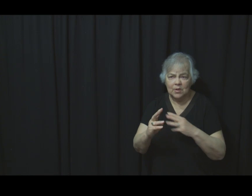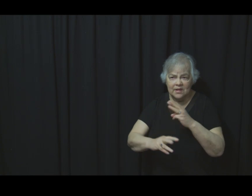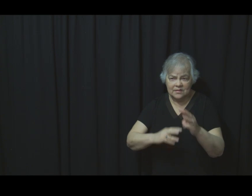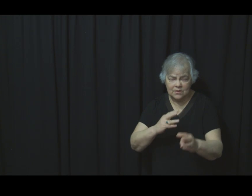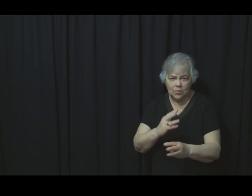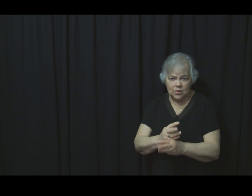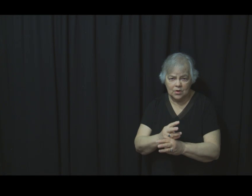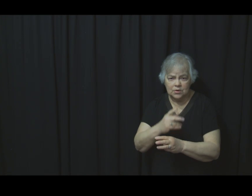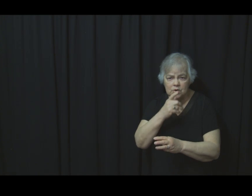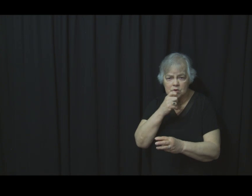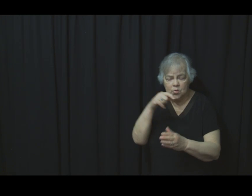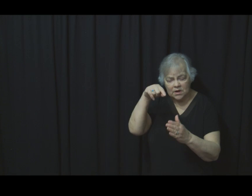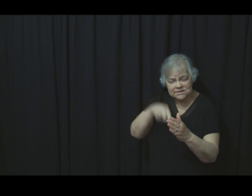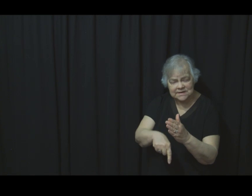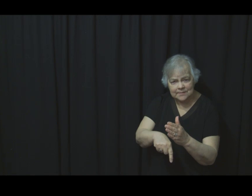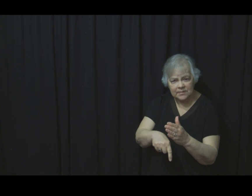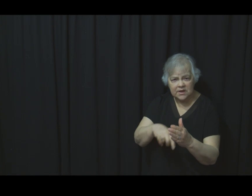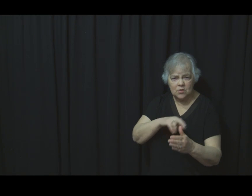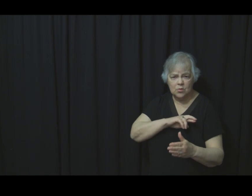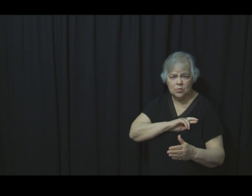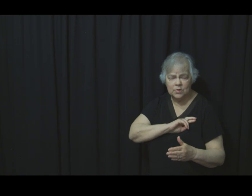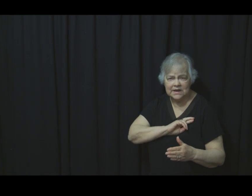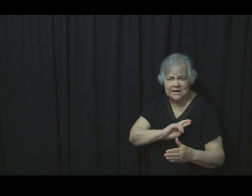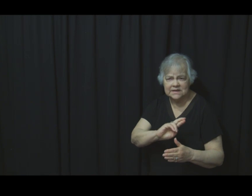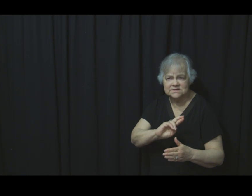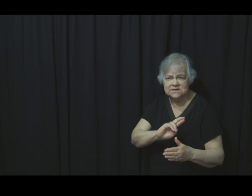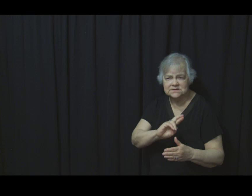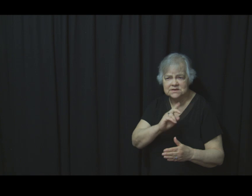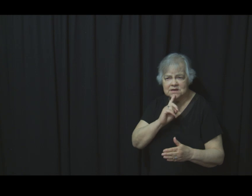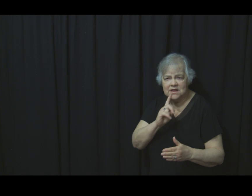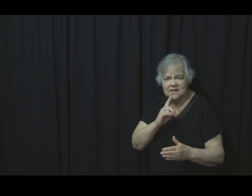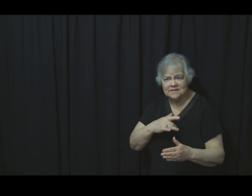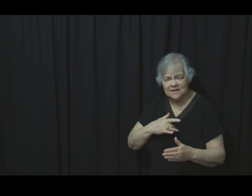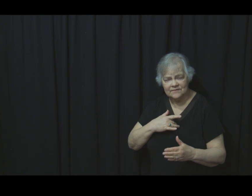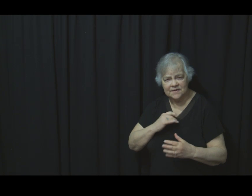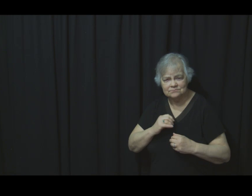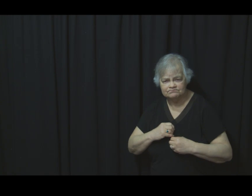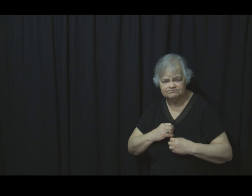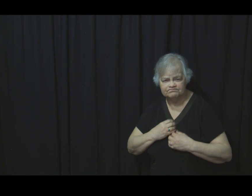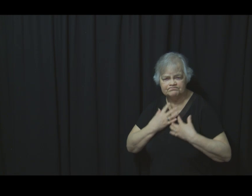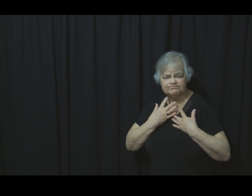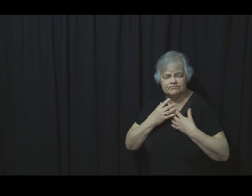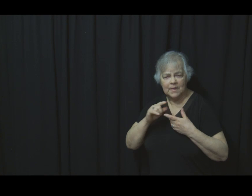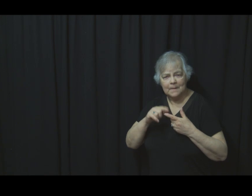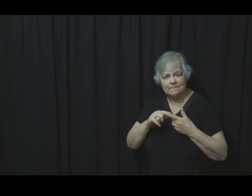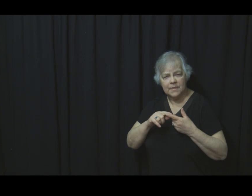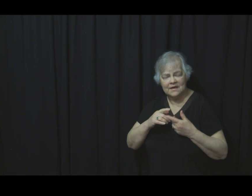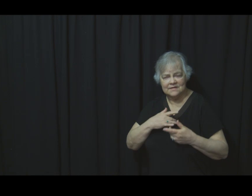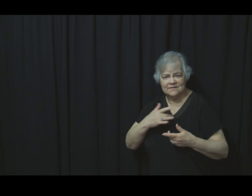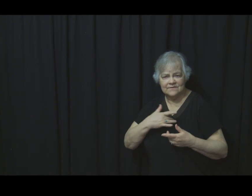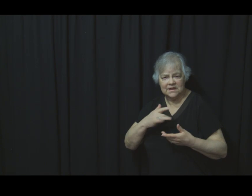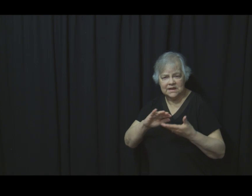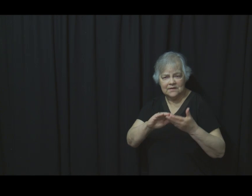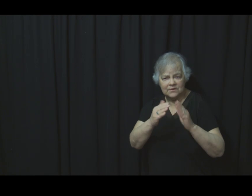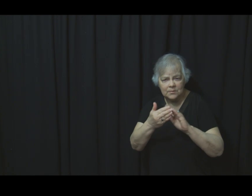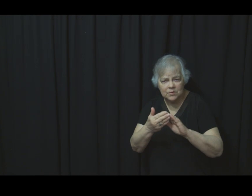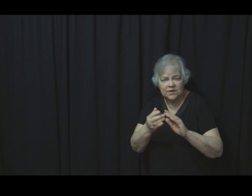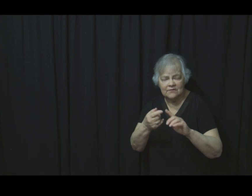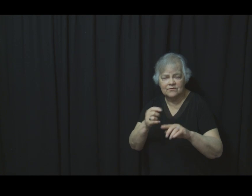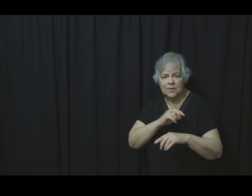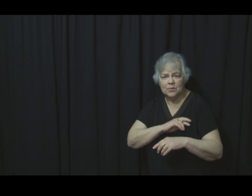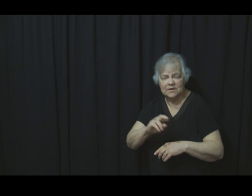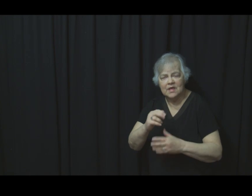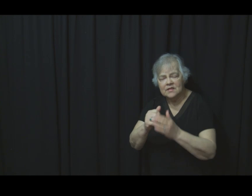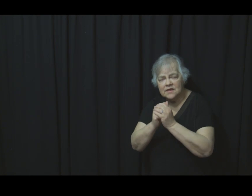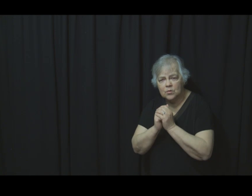are deeply religious, who get enriched, who have a wonderful sense of community from their religion. They worship